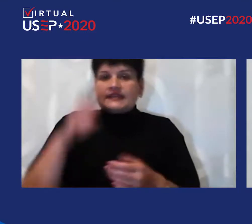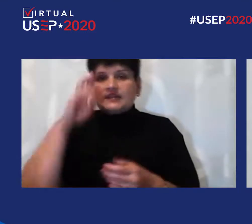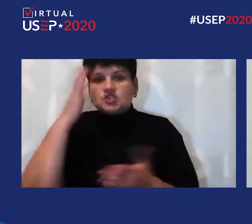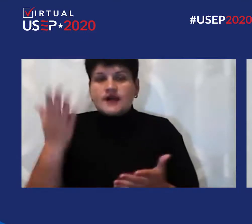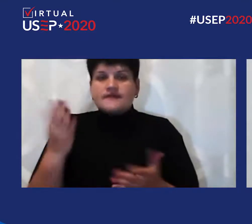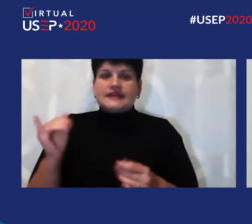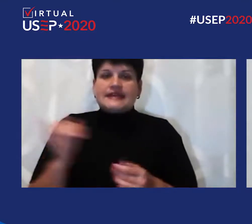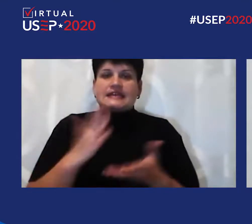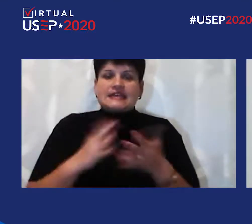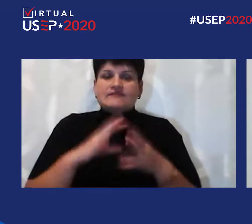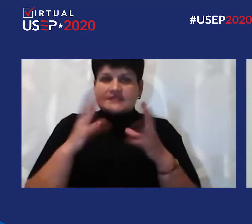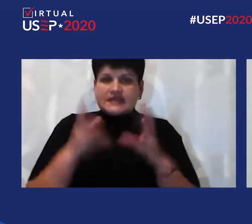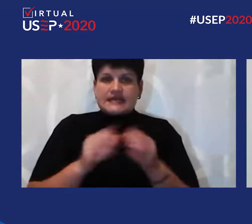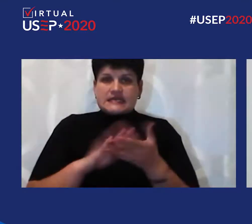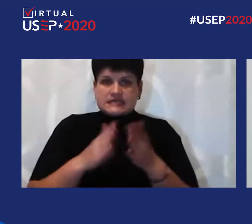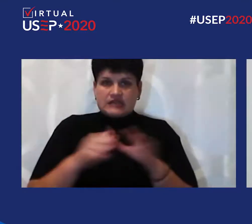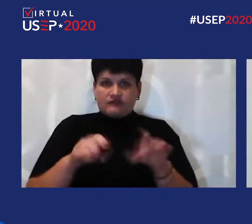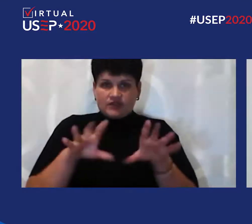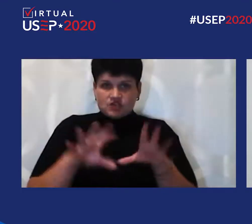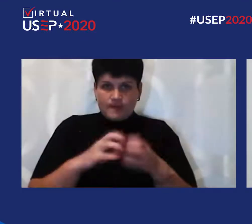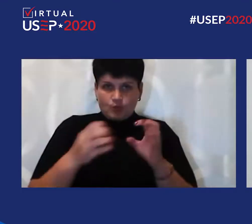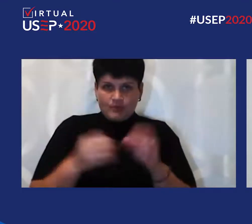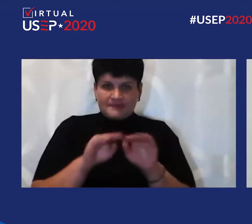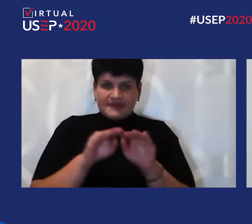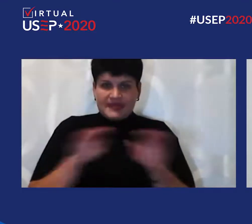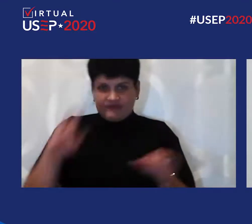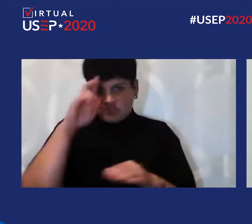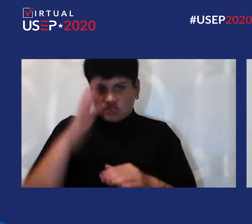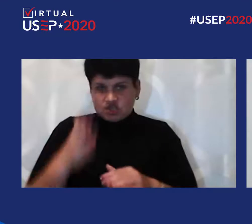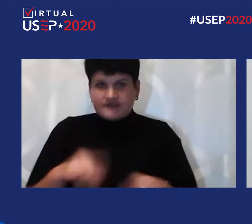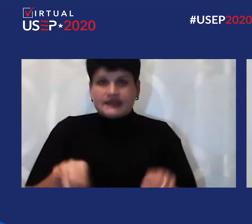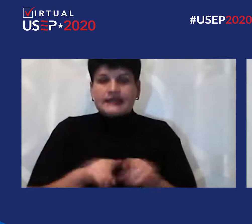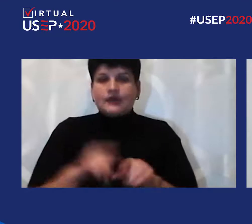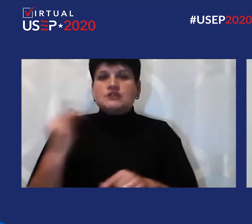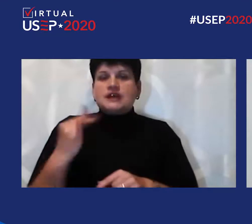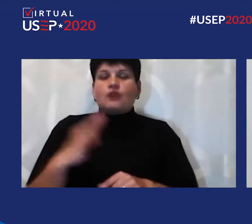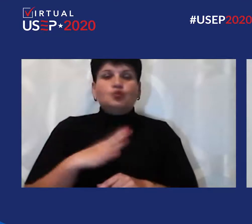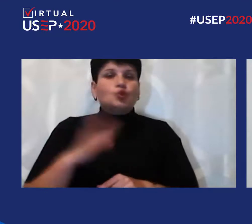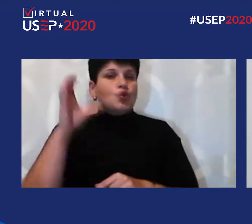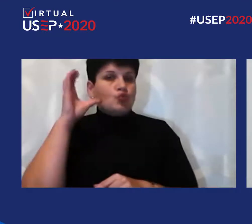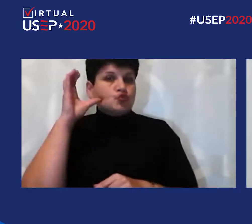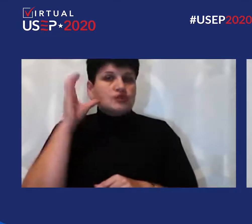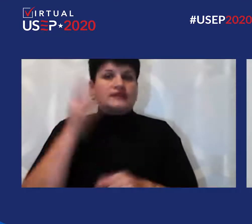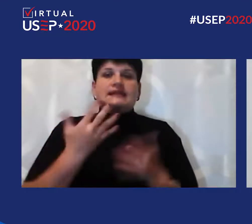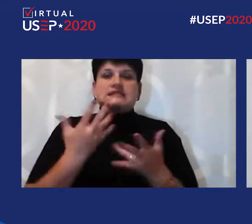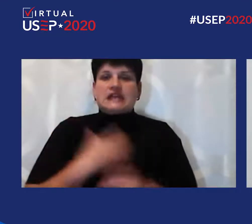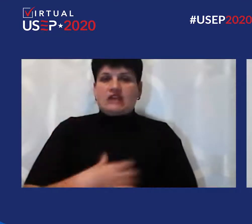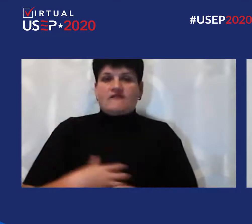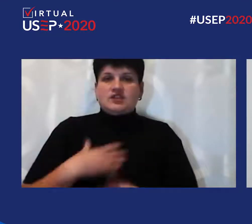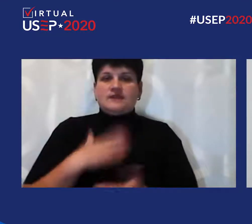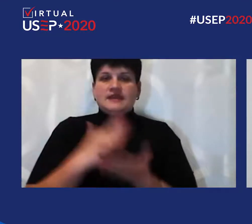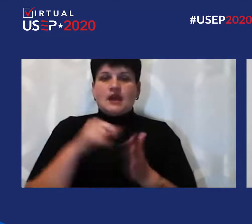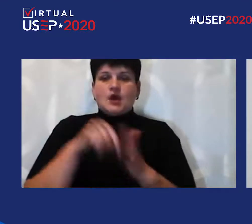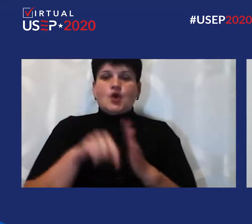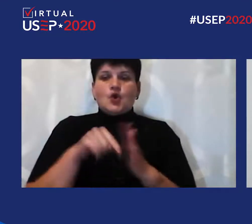What are the expectations from the government, and what's the state of play at the level of the government? It would be also interesting